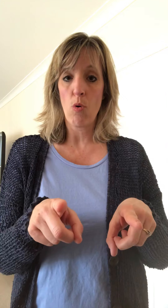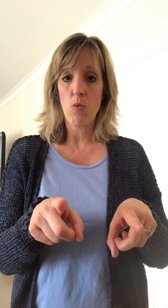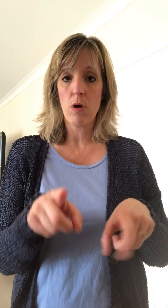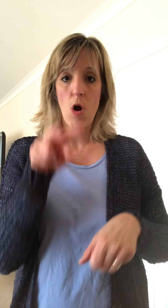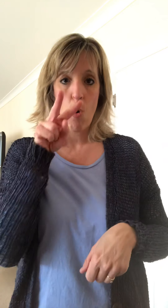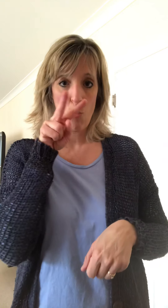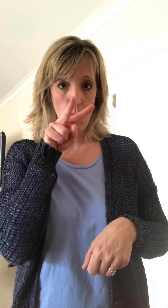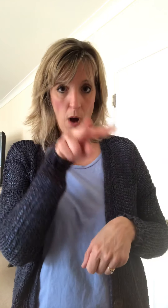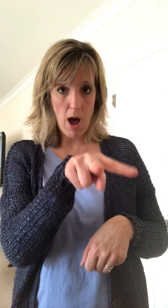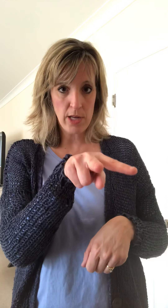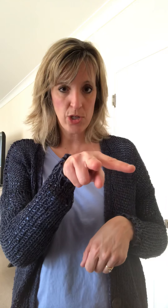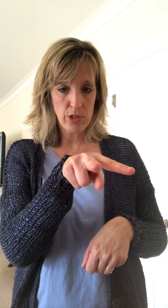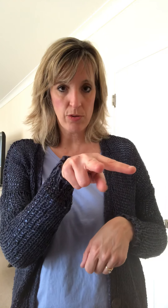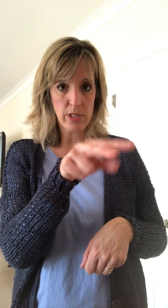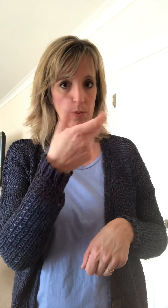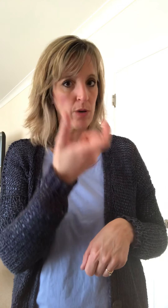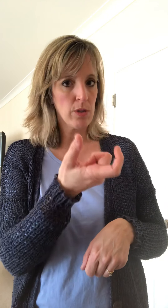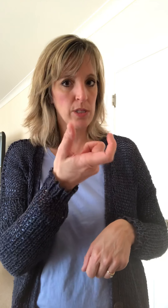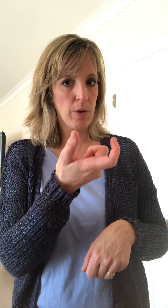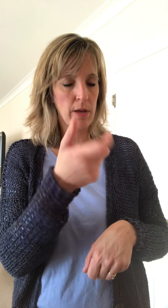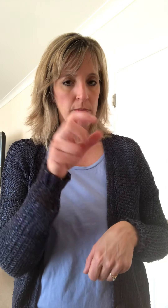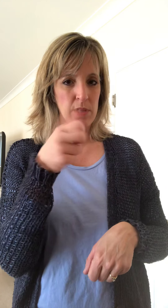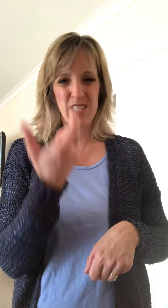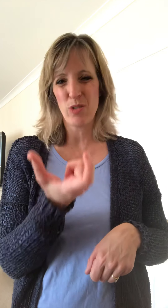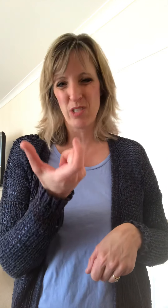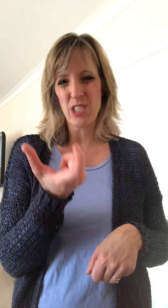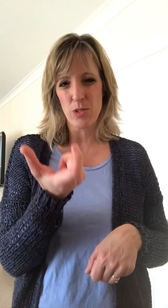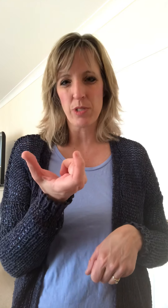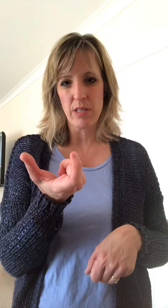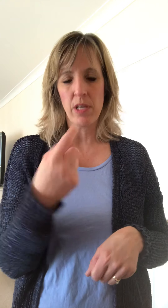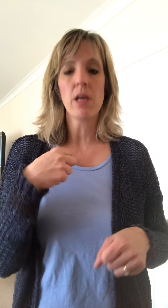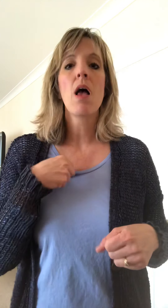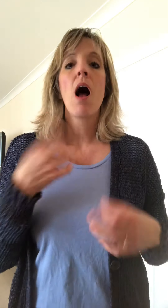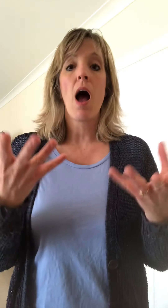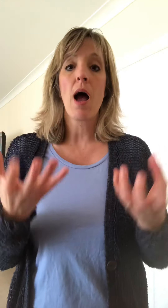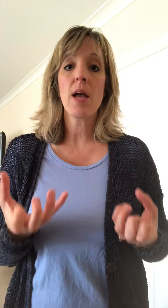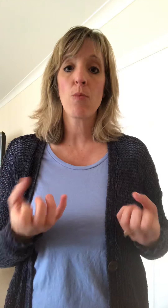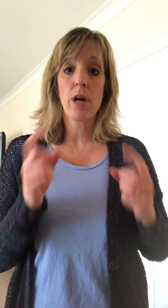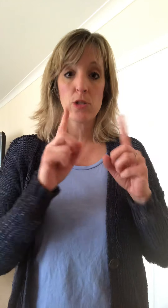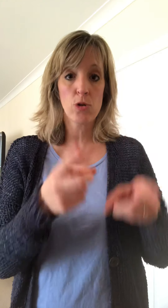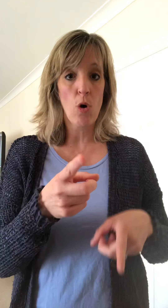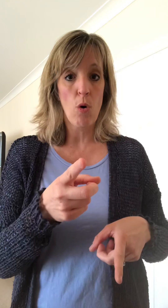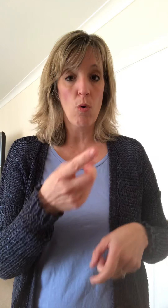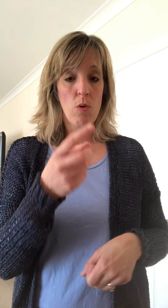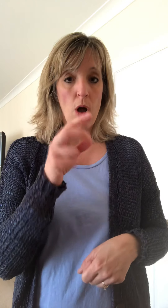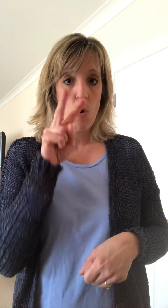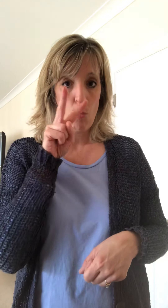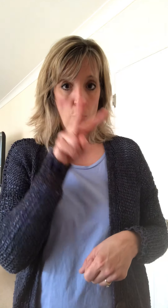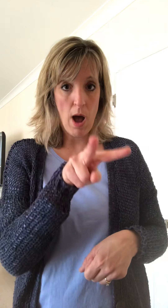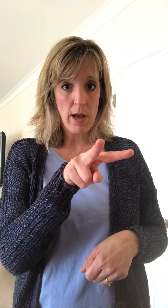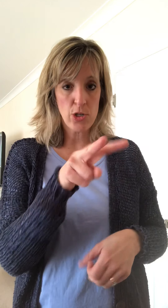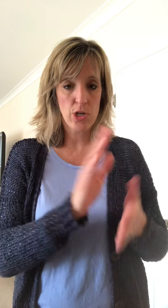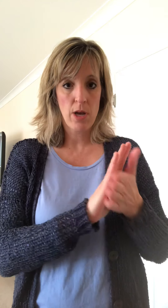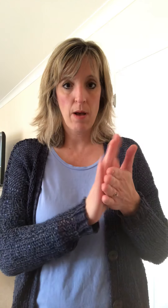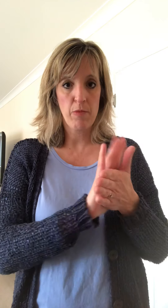go watch, you can do it this way or this way. This is usually just with TV. I want to go watch a